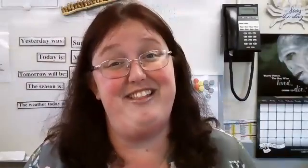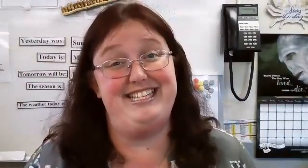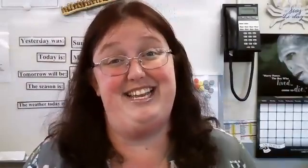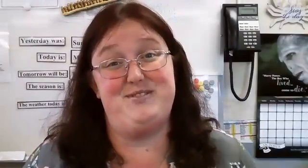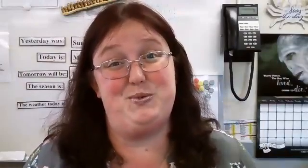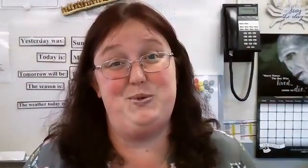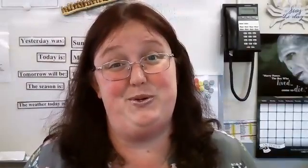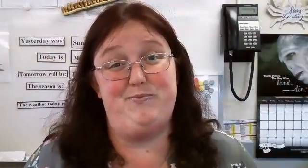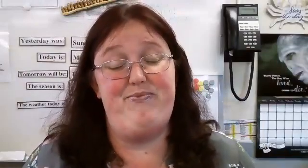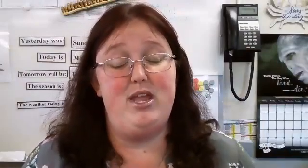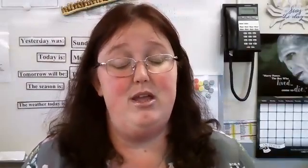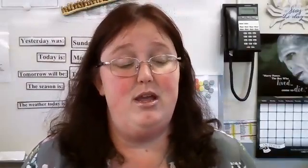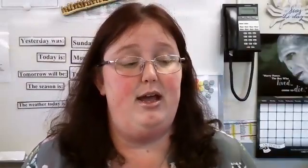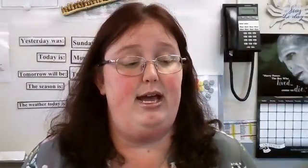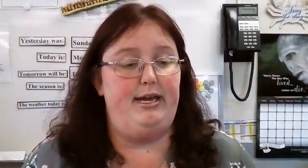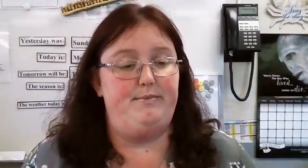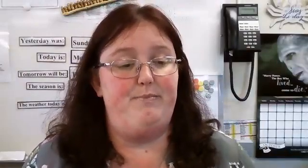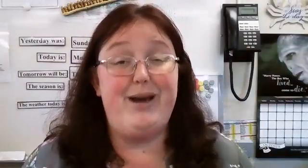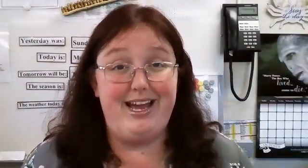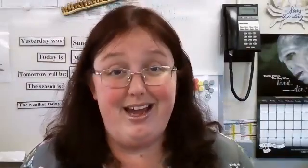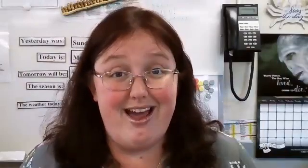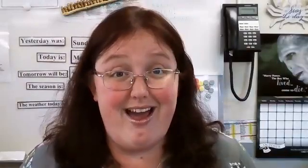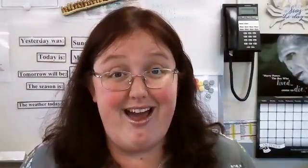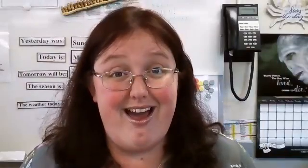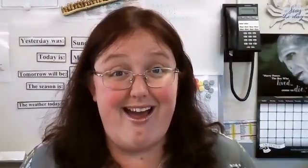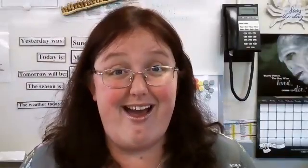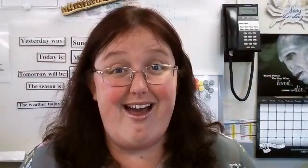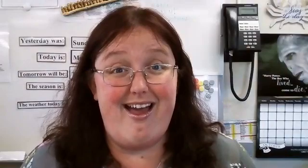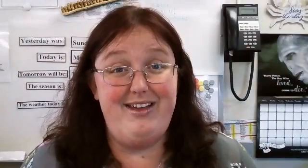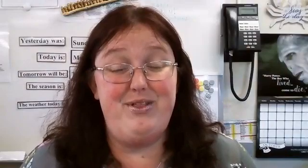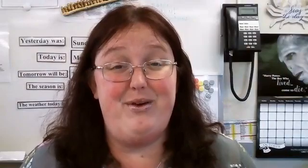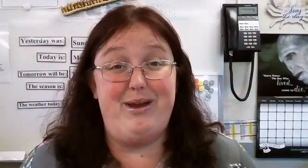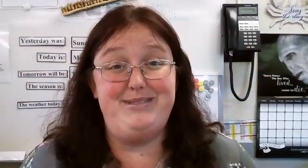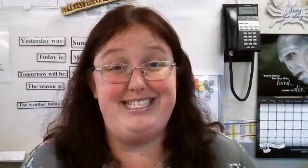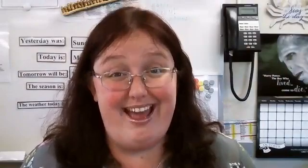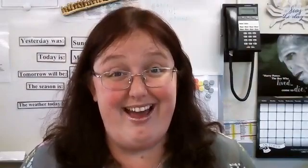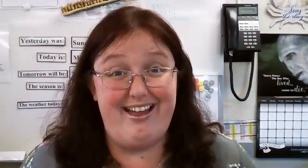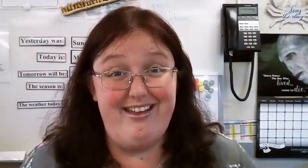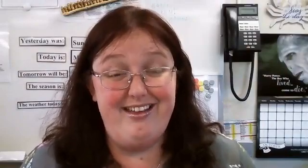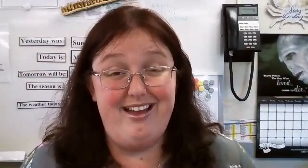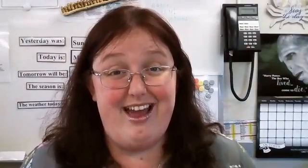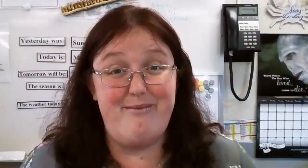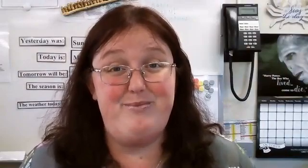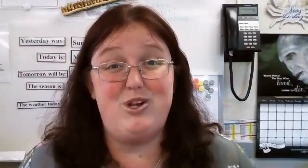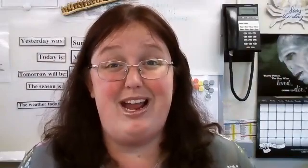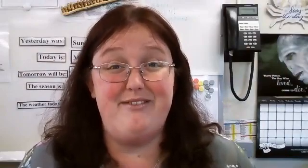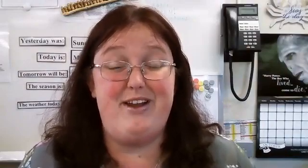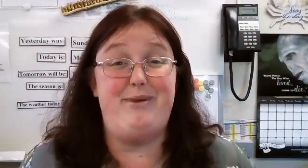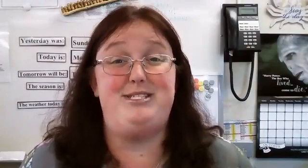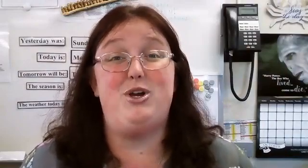last day of school. But even though I'm sad, I'm trying to find ways to cope